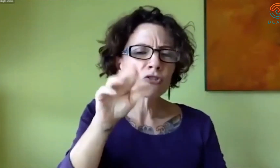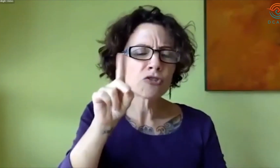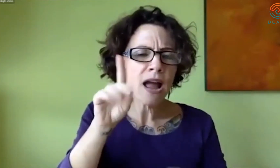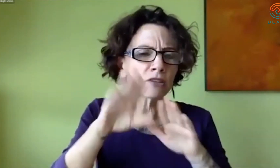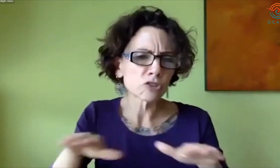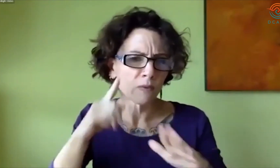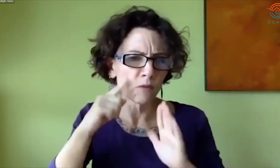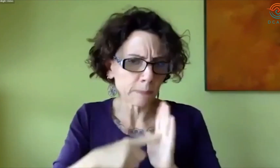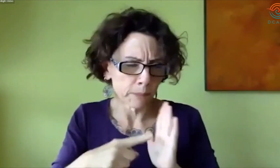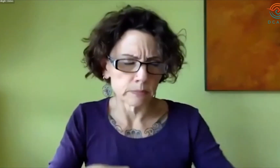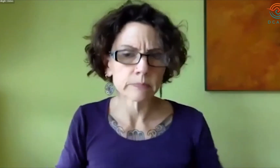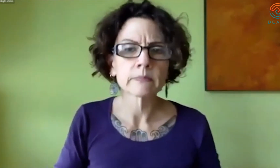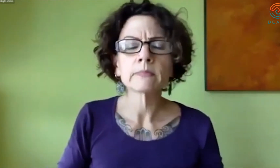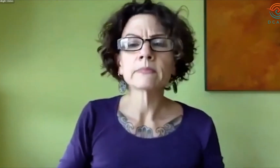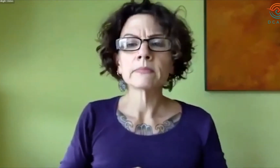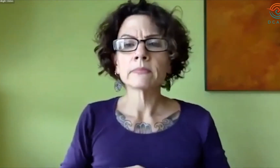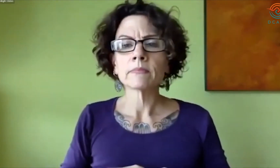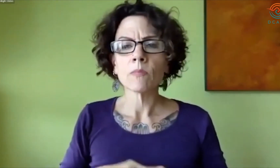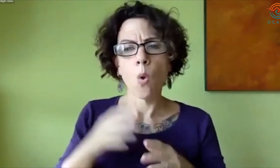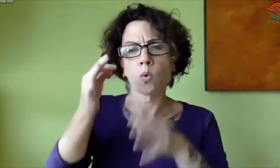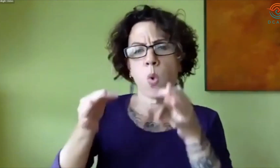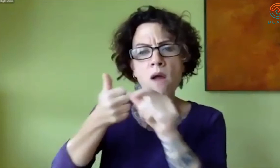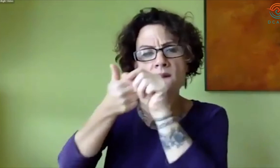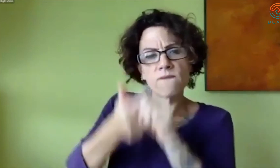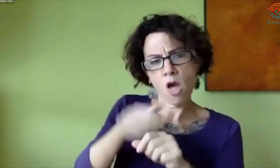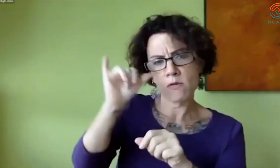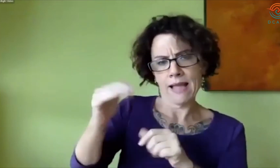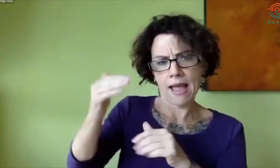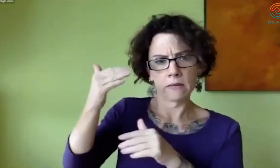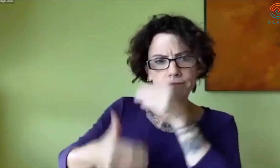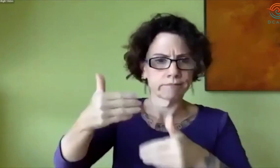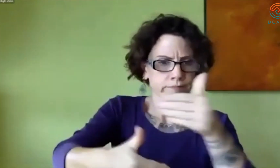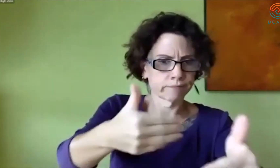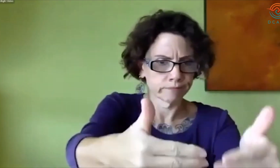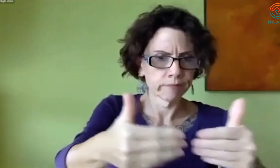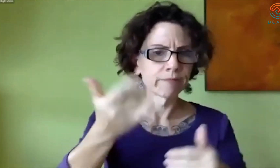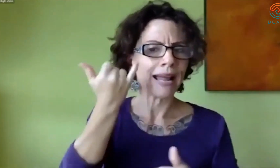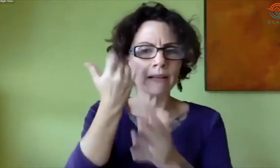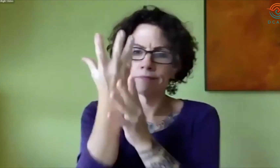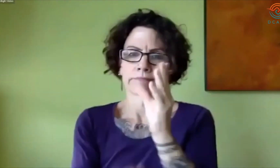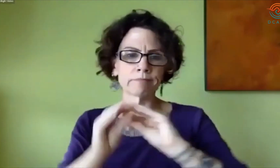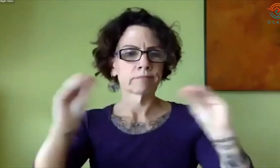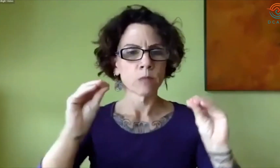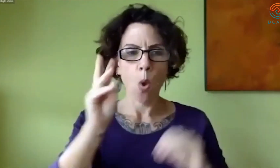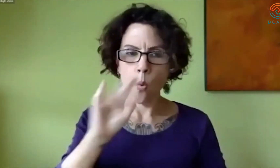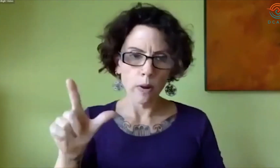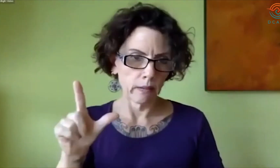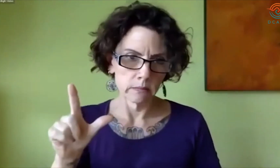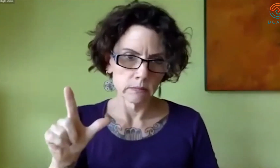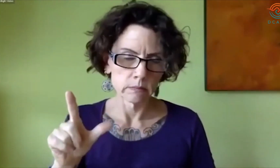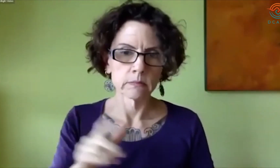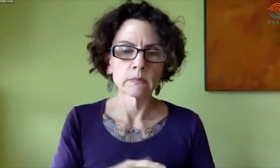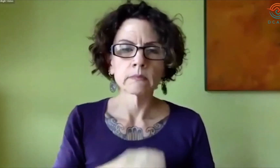the grandchildren, for example. The court will follow that line of succession if there is no